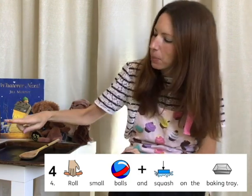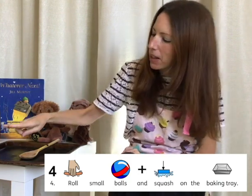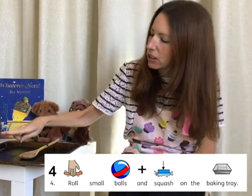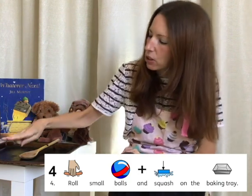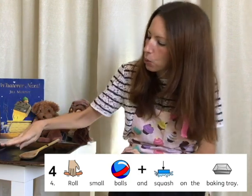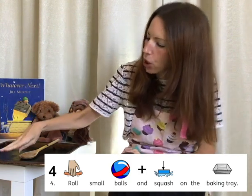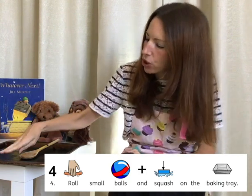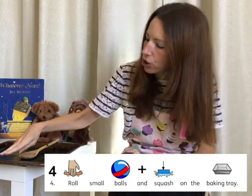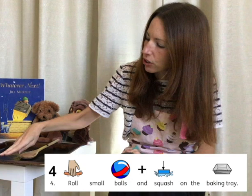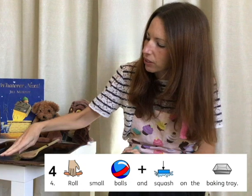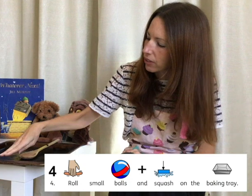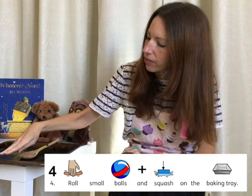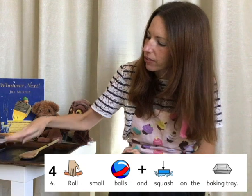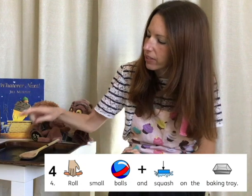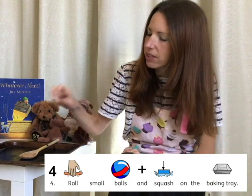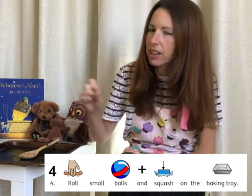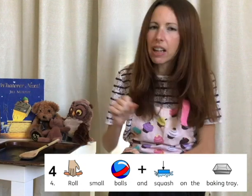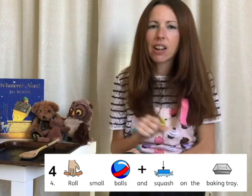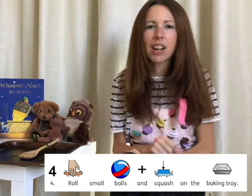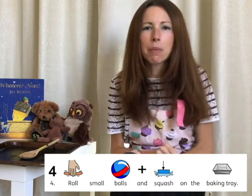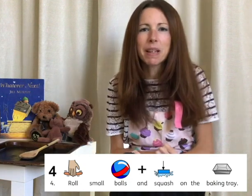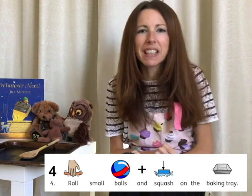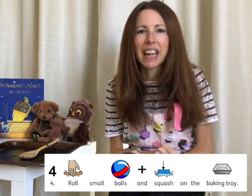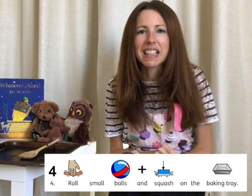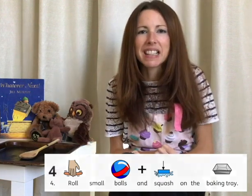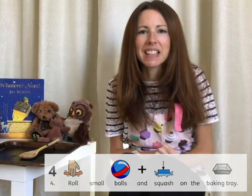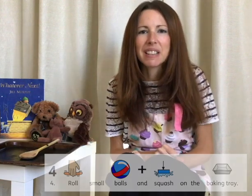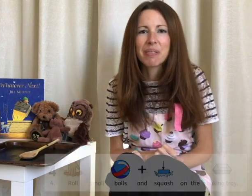little squash so they look like biscuits.